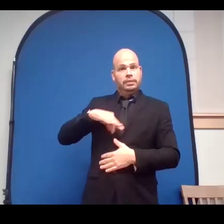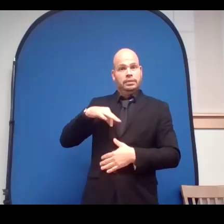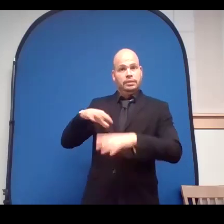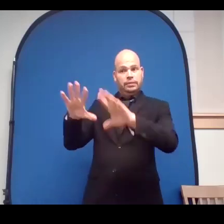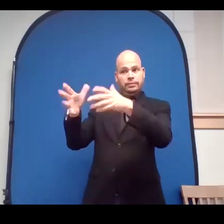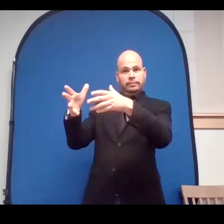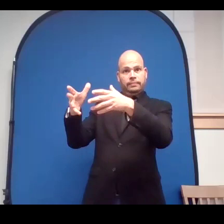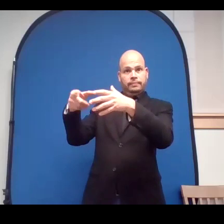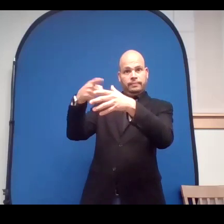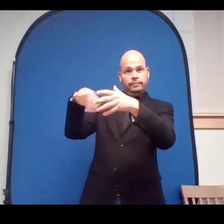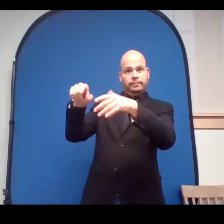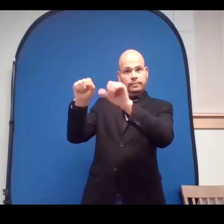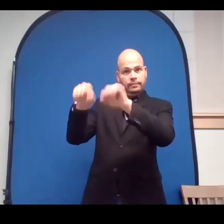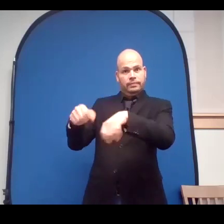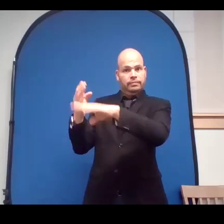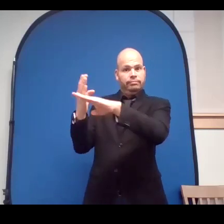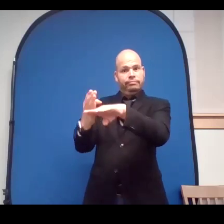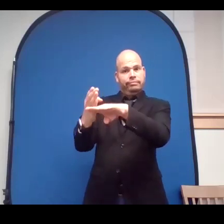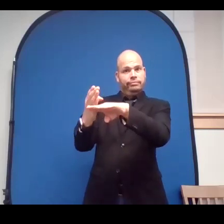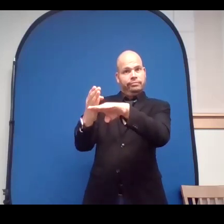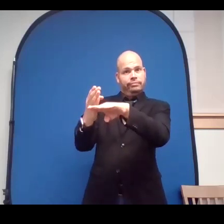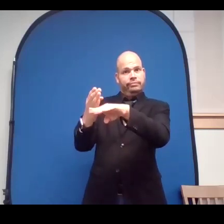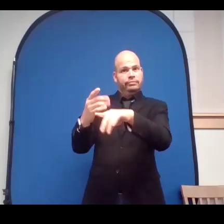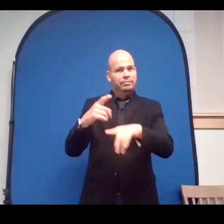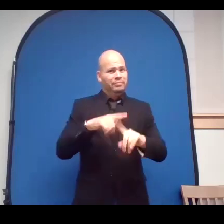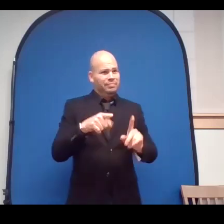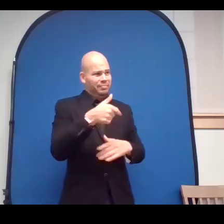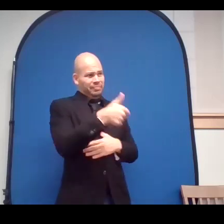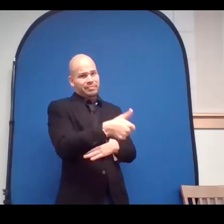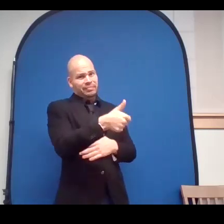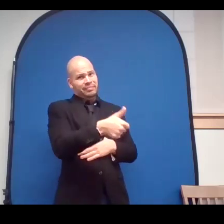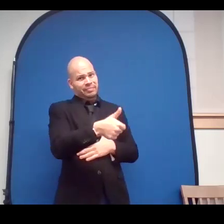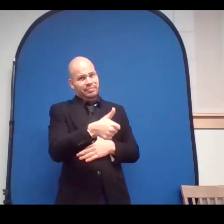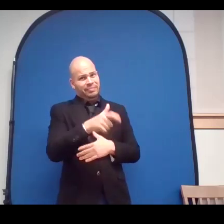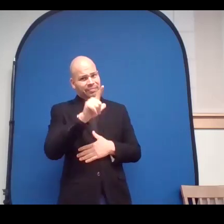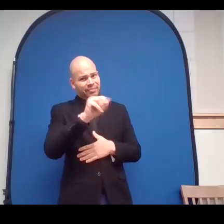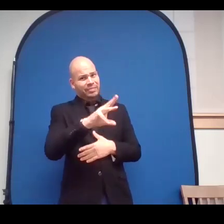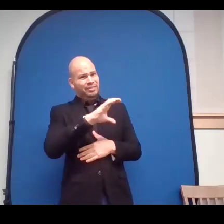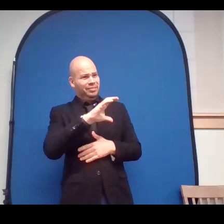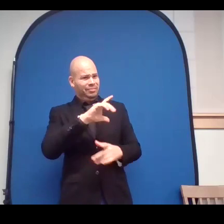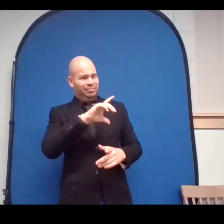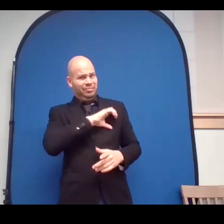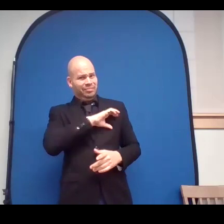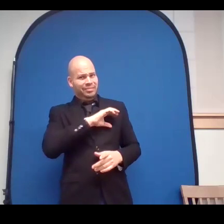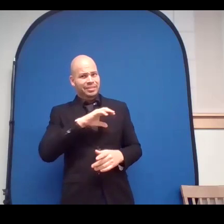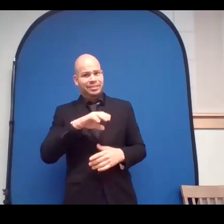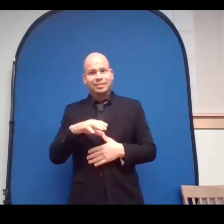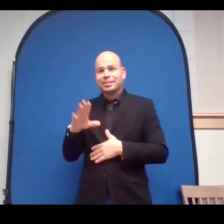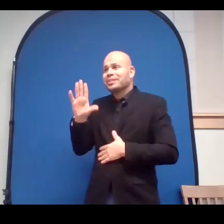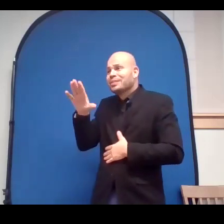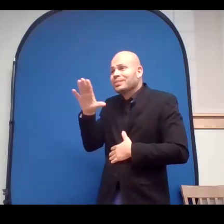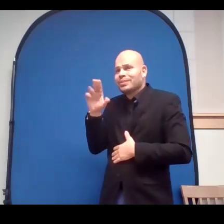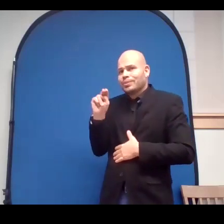And you're a law enforcement officer? In New Hampshire, yes. You had law